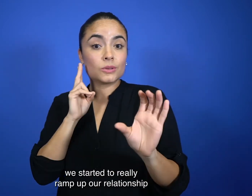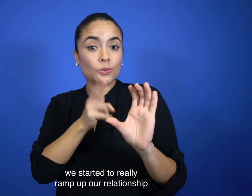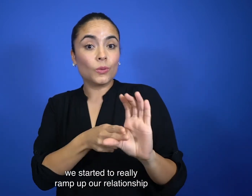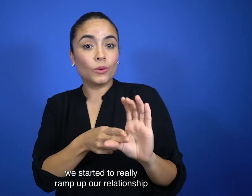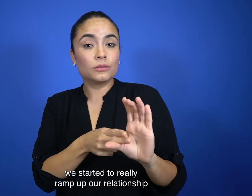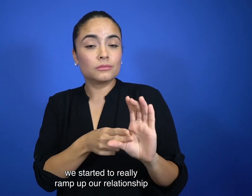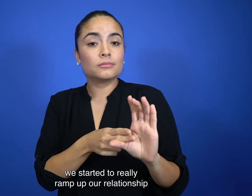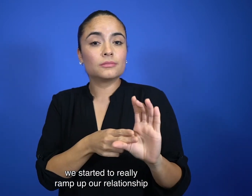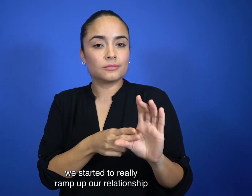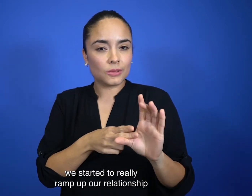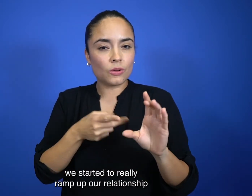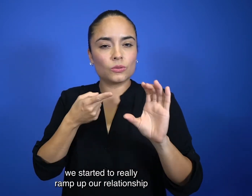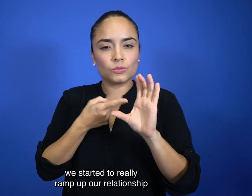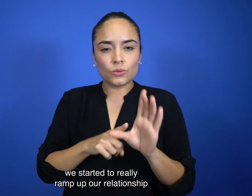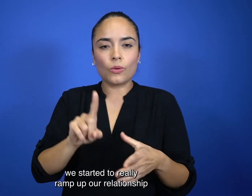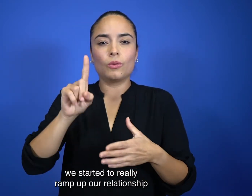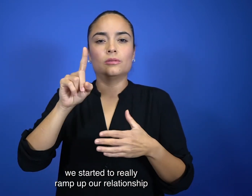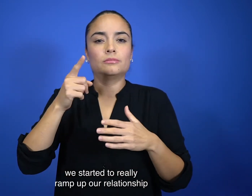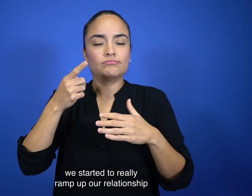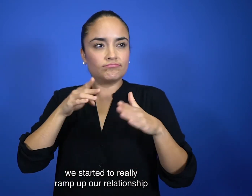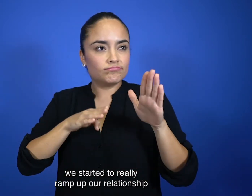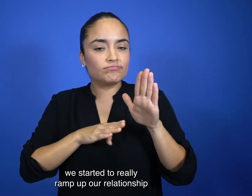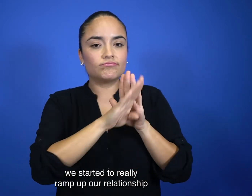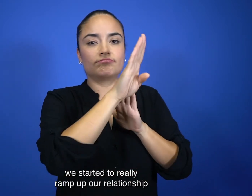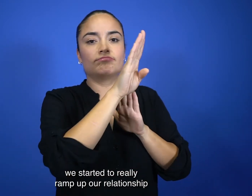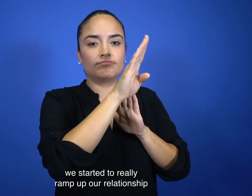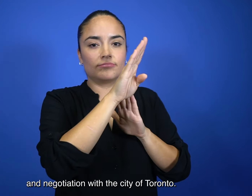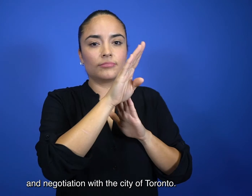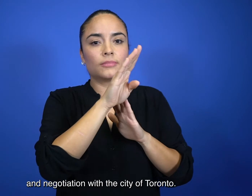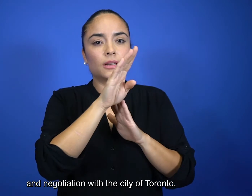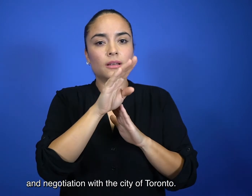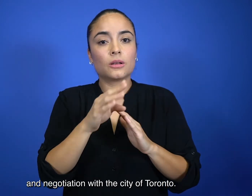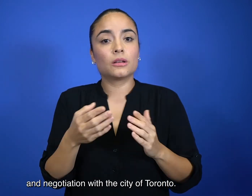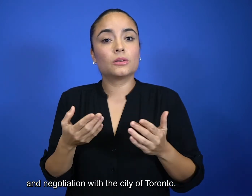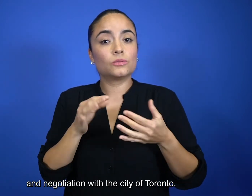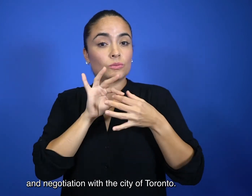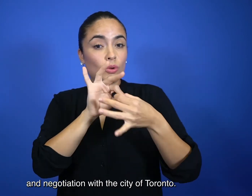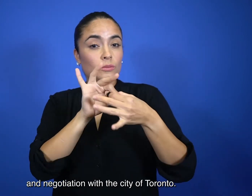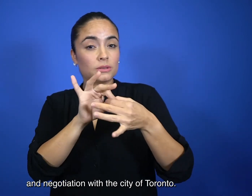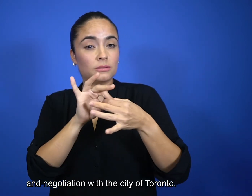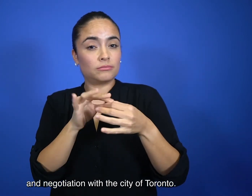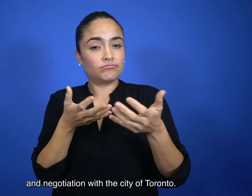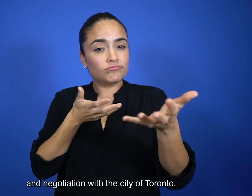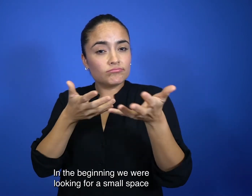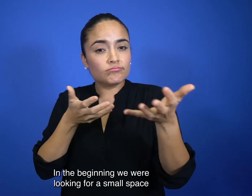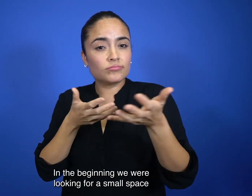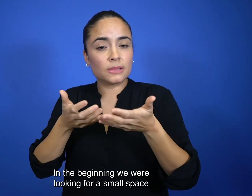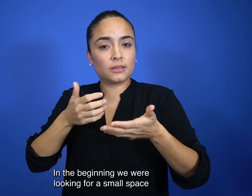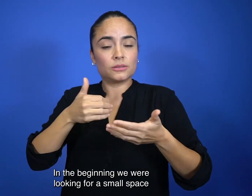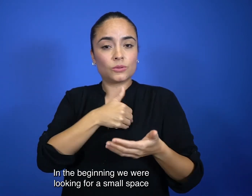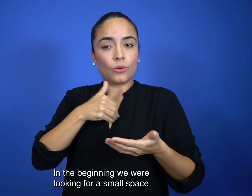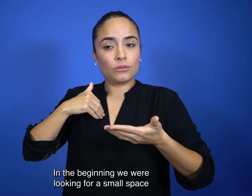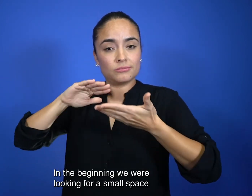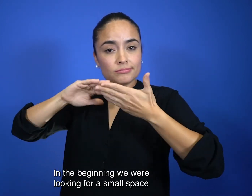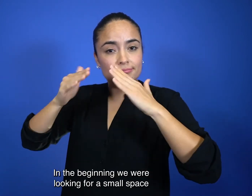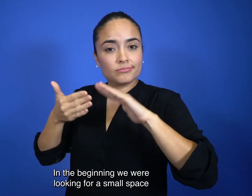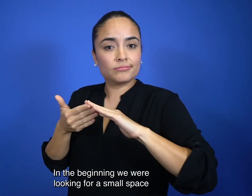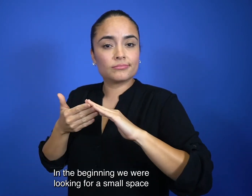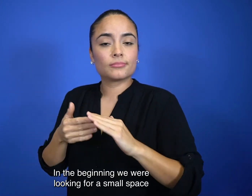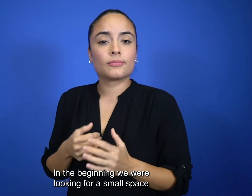to really ramp up our relationship and negotiation with the city of Toronto. In the beginning, we were looking for a small space